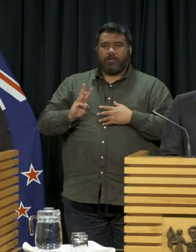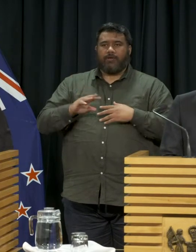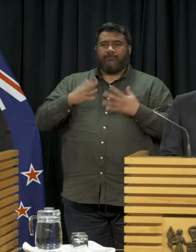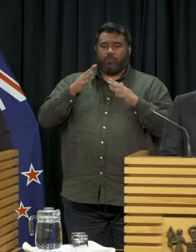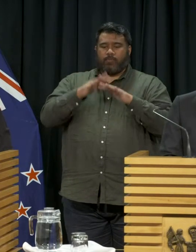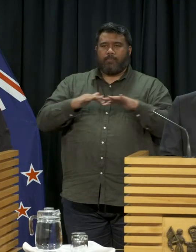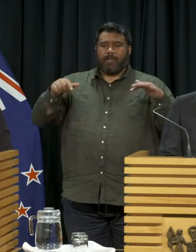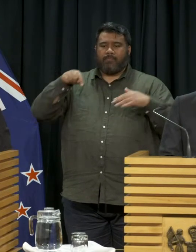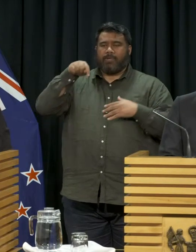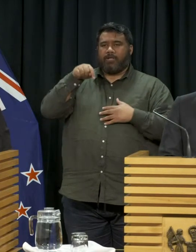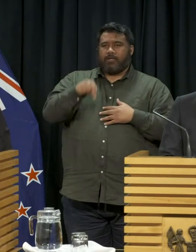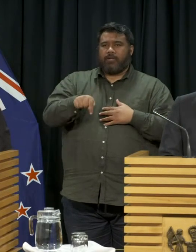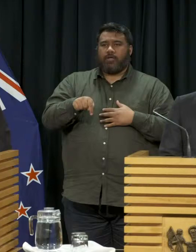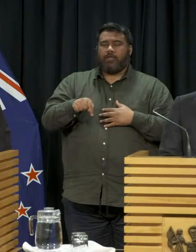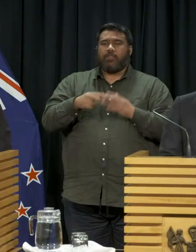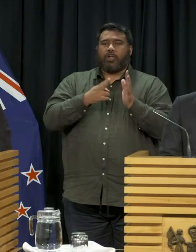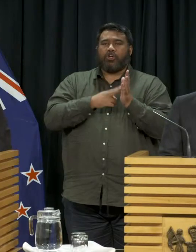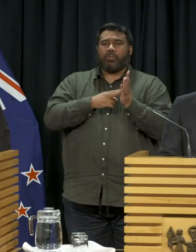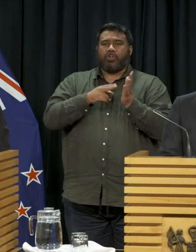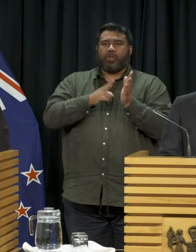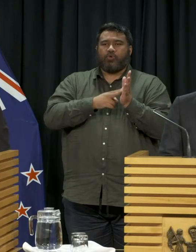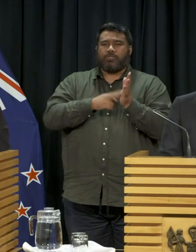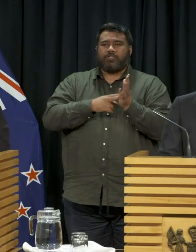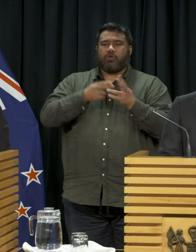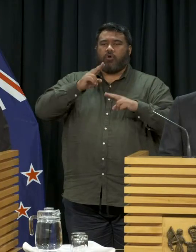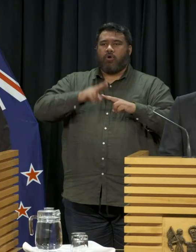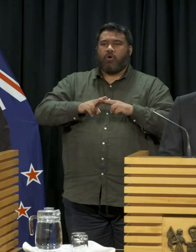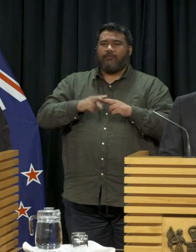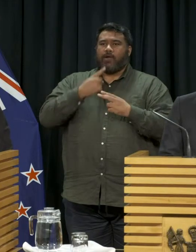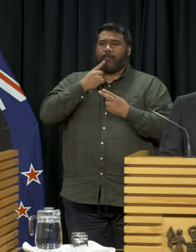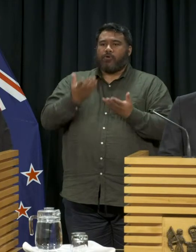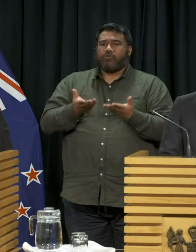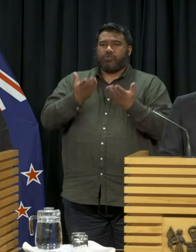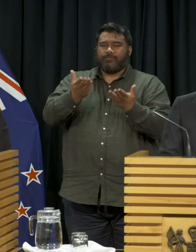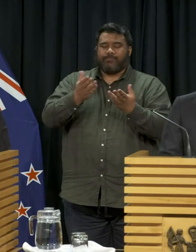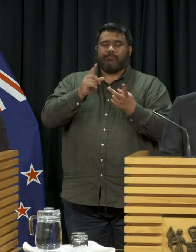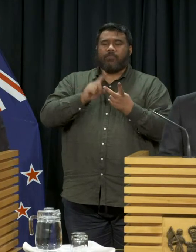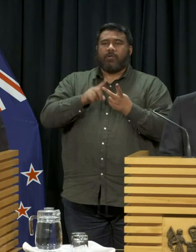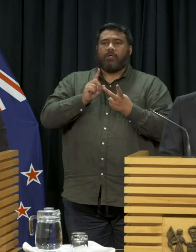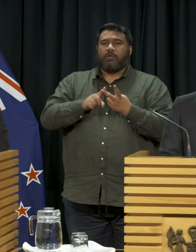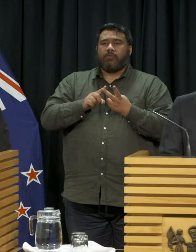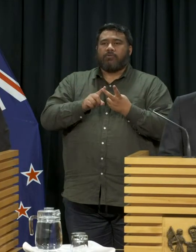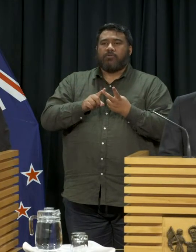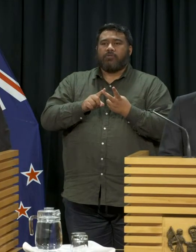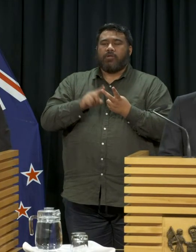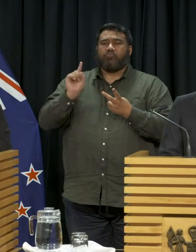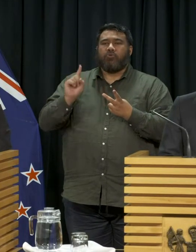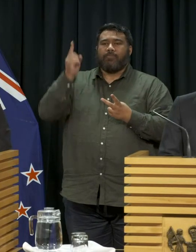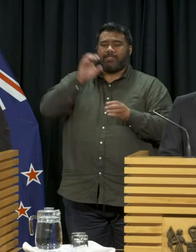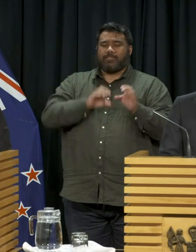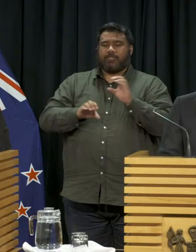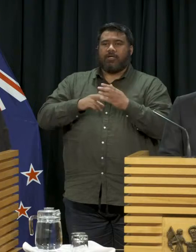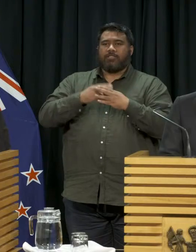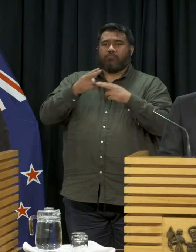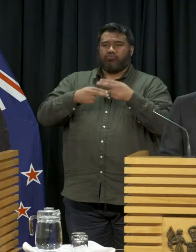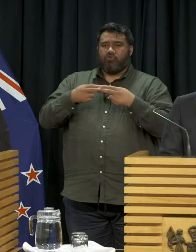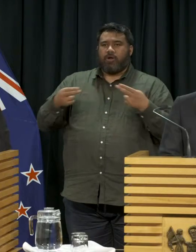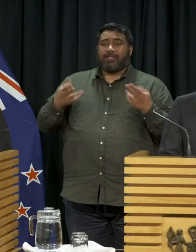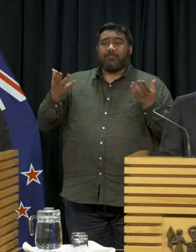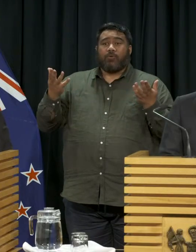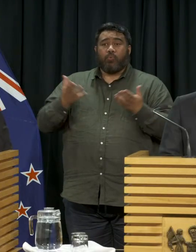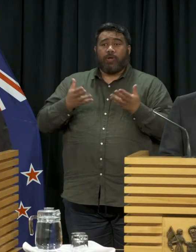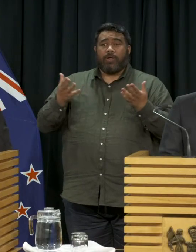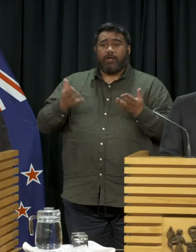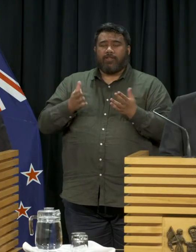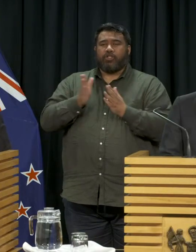Motion in the House, but I'll also be presenting the Prime Minister's Science Prize at the National War Memorial. Wednesday is